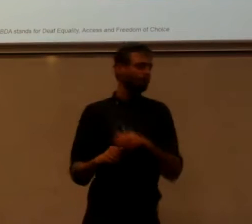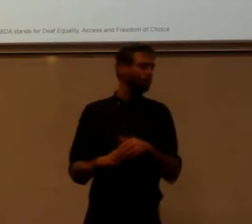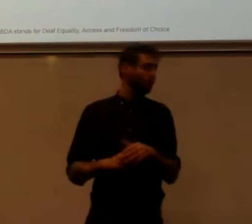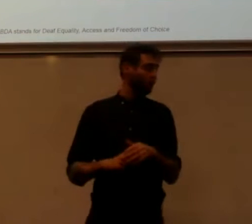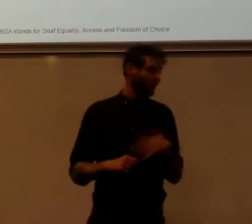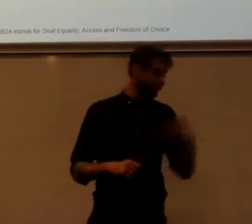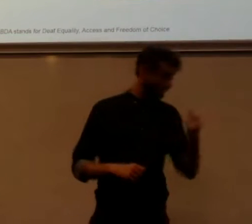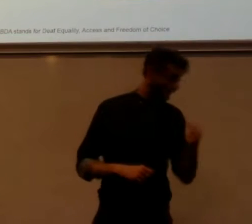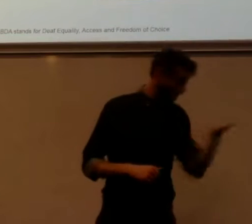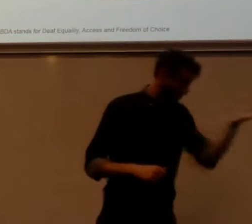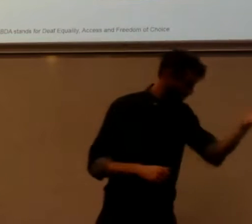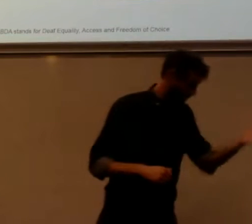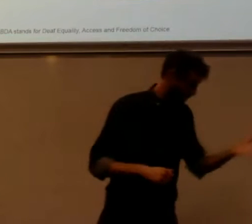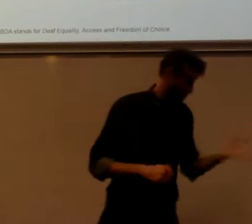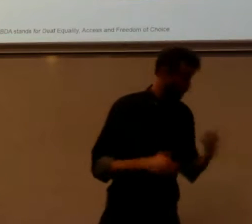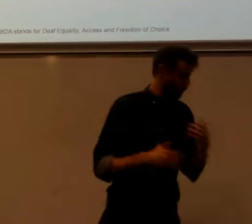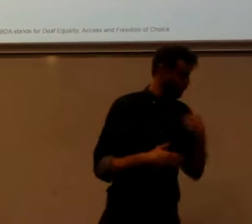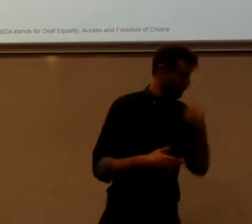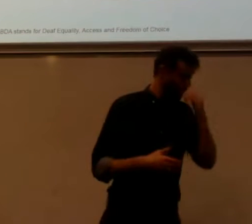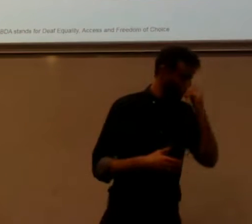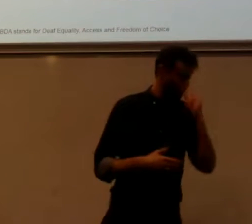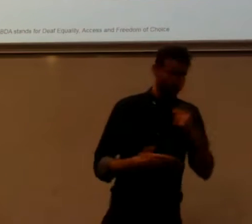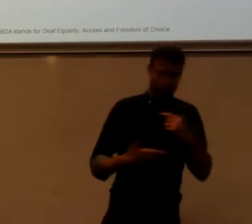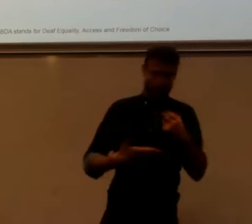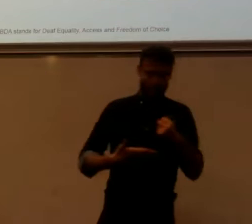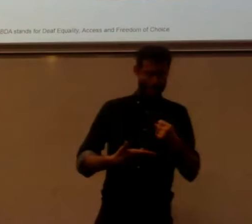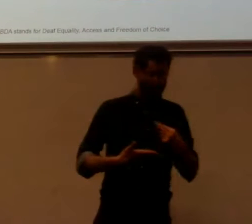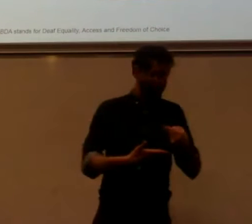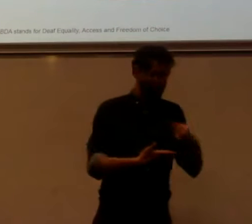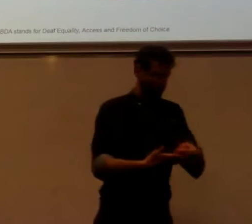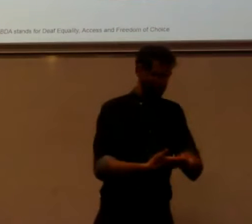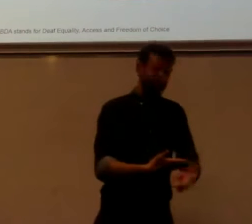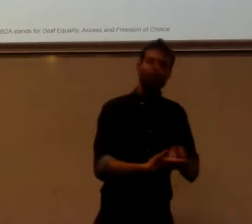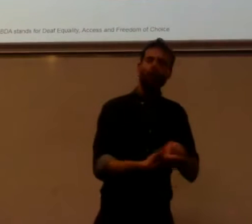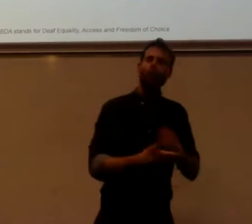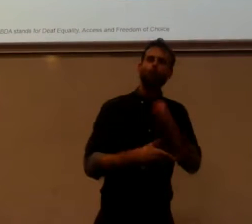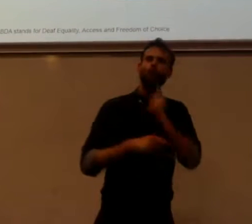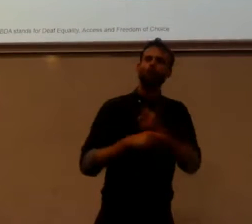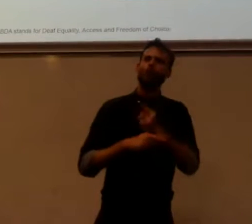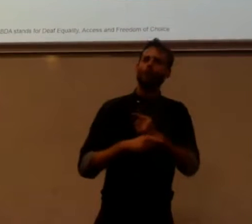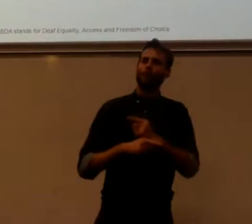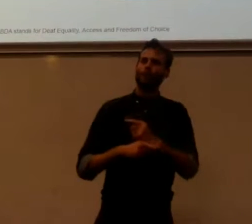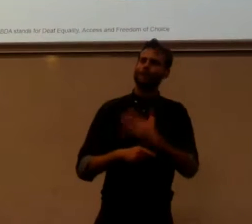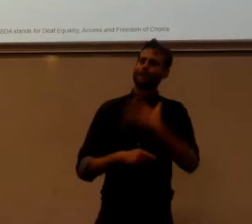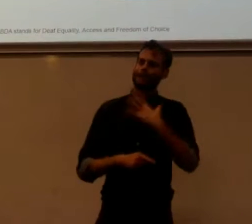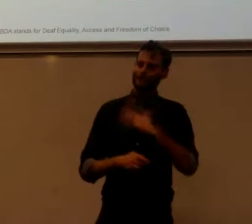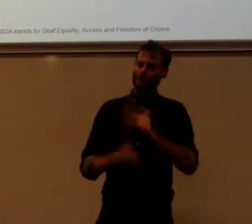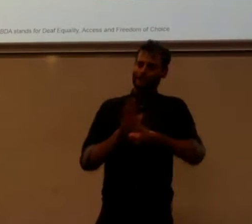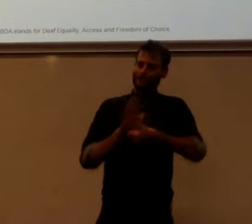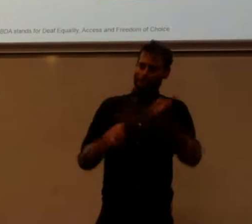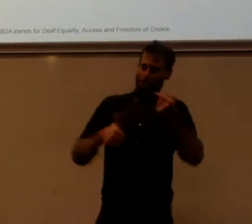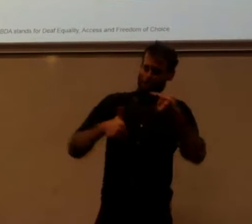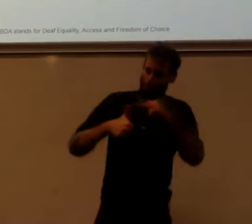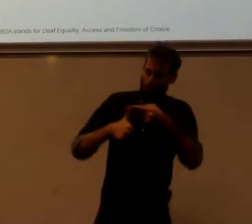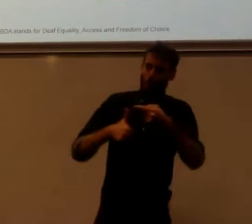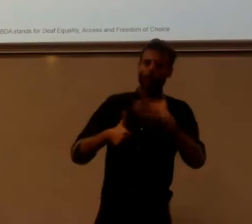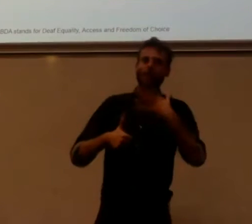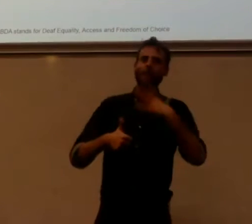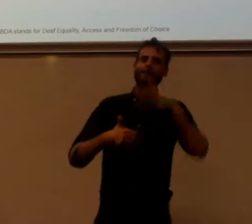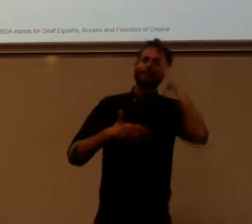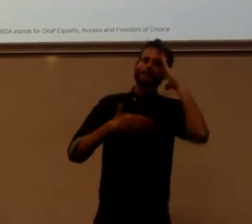There's a whole section about skills and experience that will be published next week. But in terms